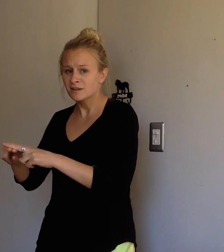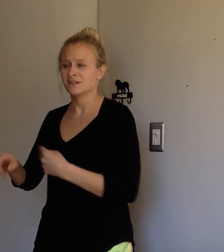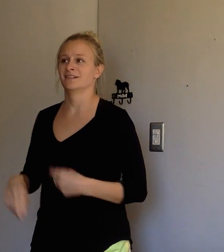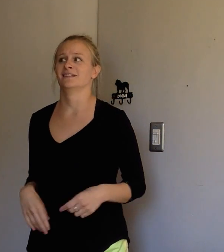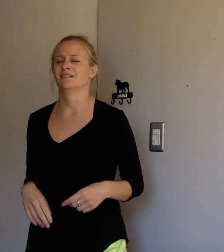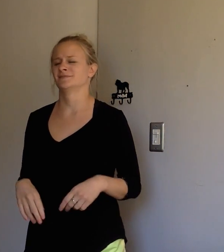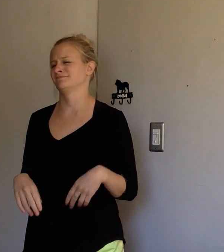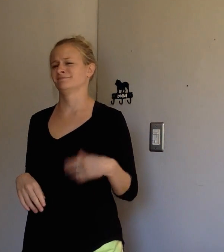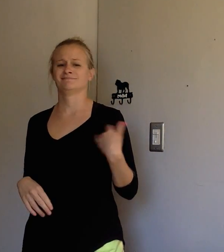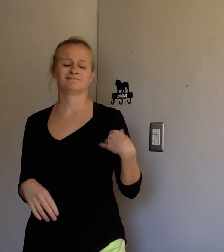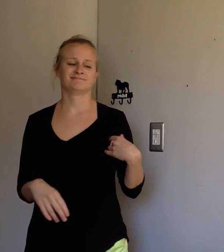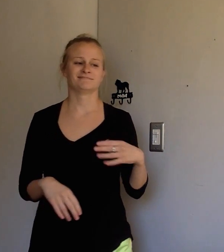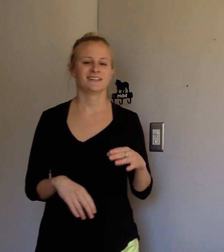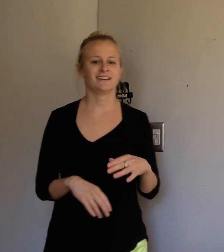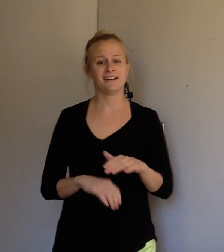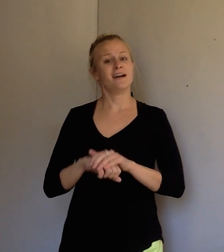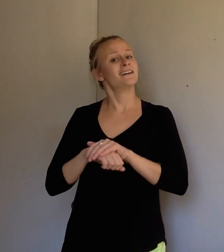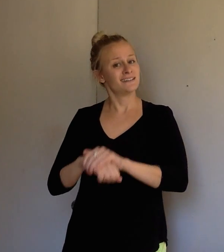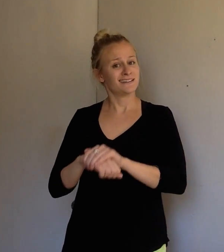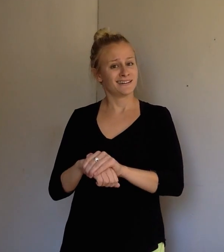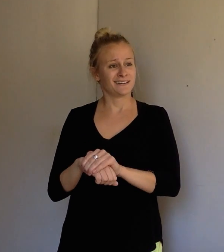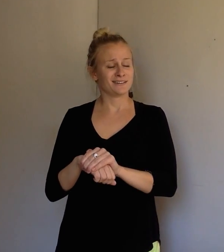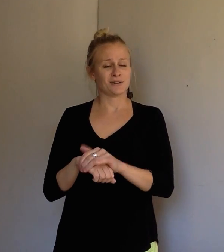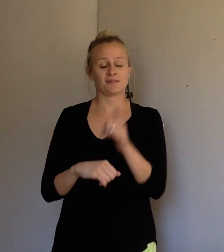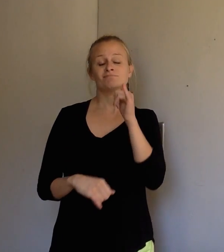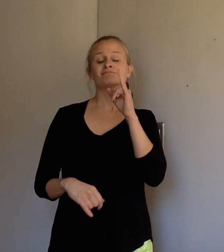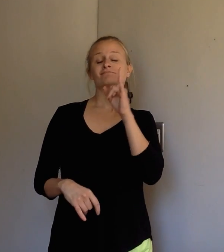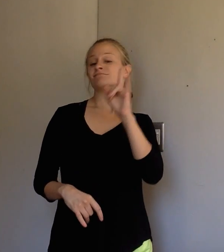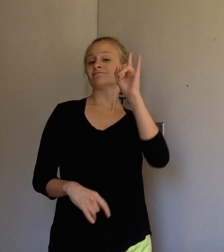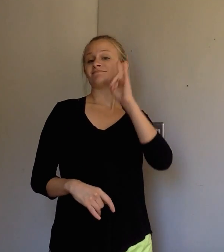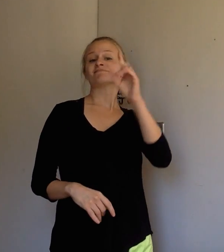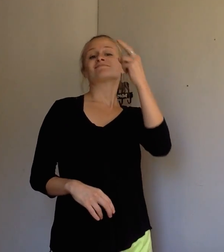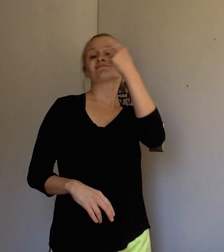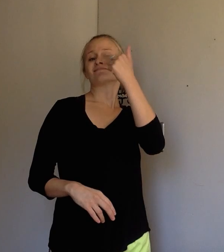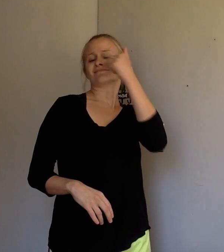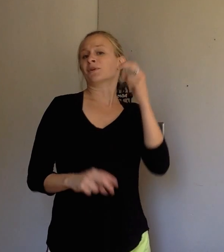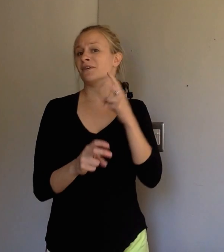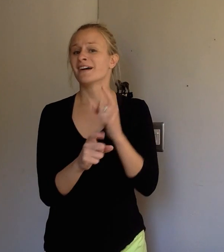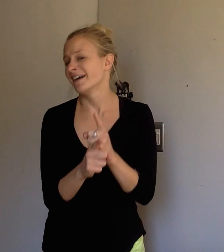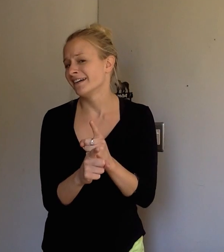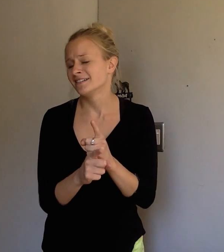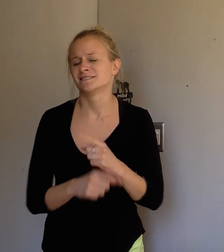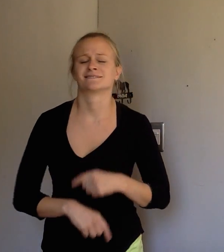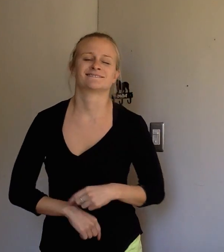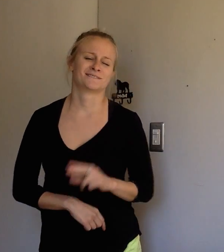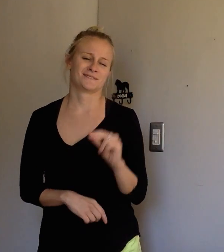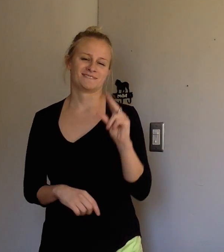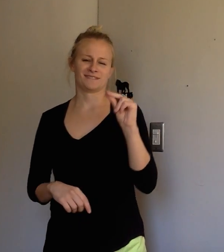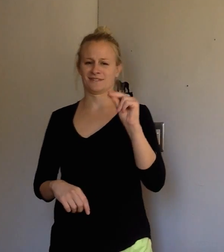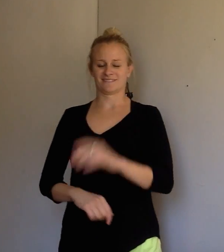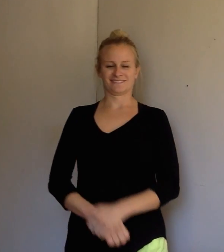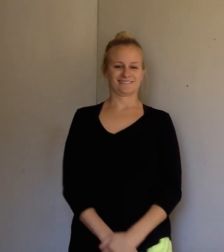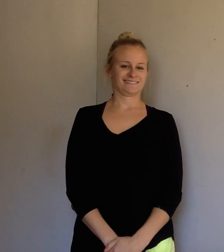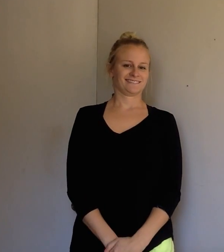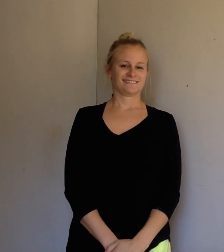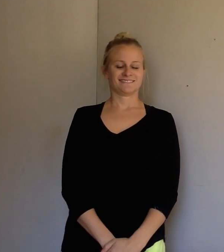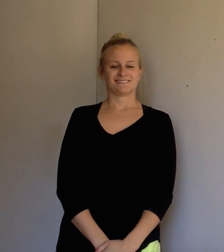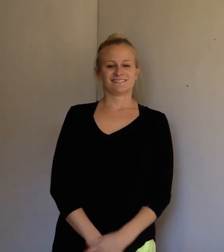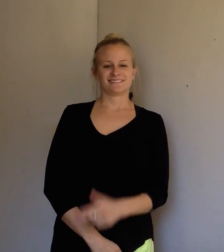at the time, I didn't understand anything of that. I just cared about the laughter. And actually, as a neuroscientist, I've come to care about it again. And it